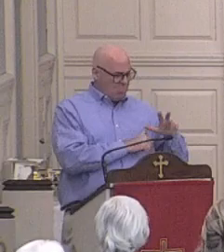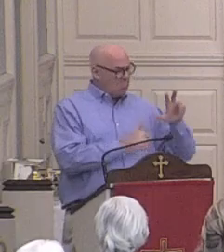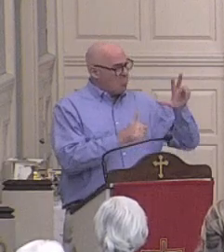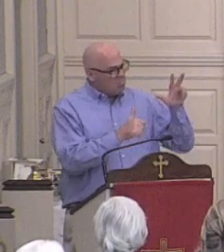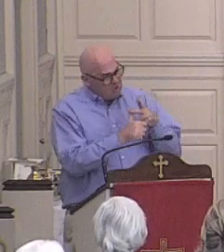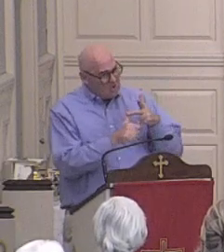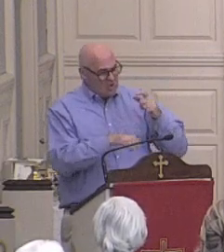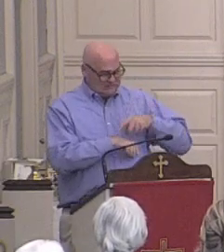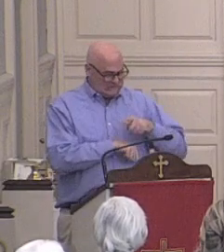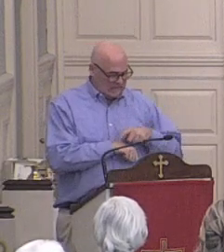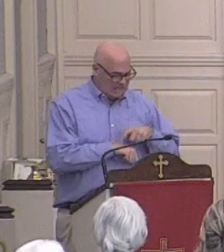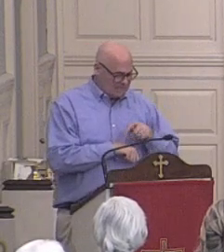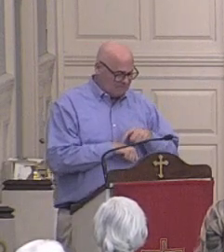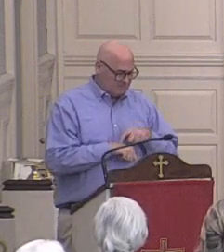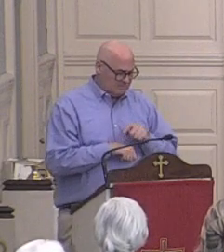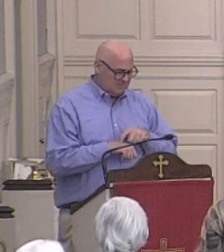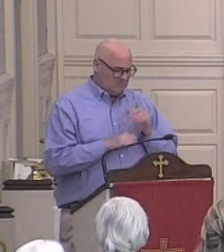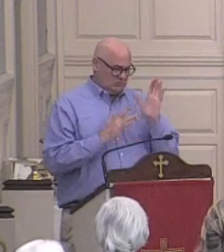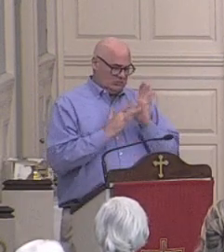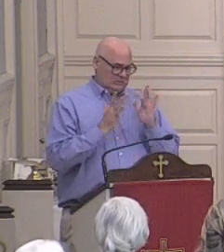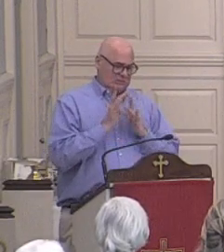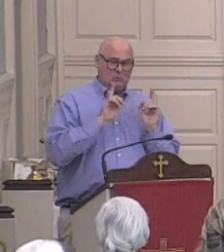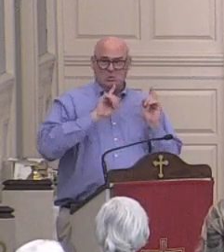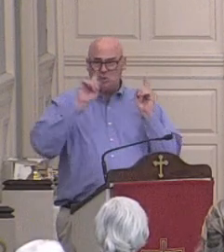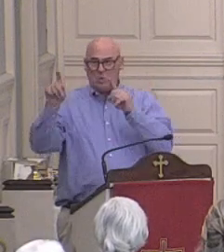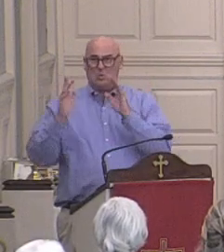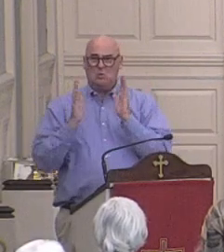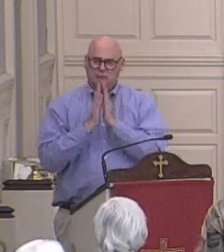for they could not keep their eyes open